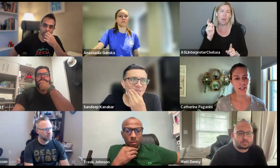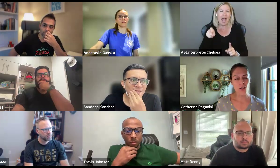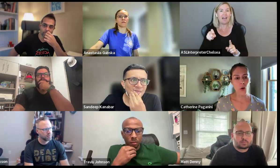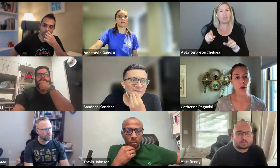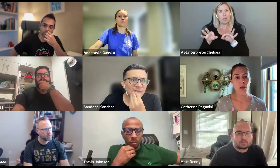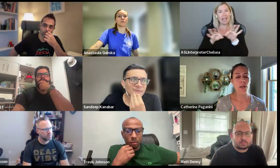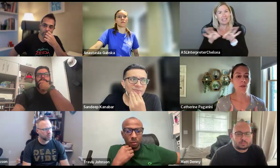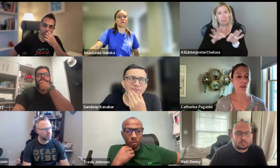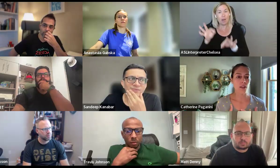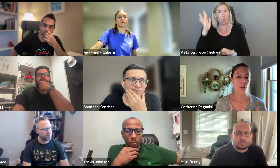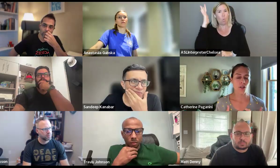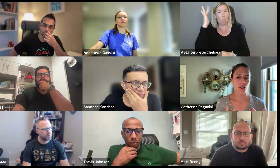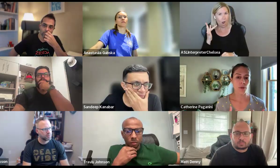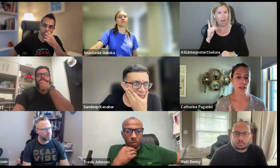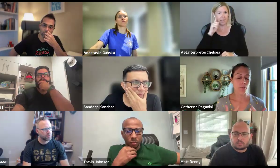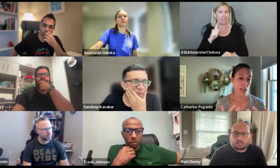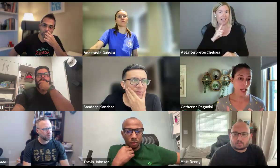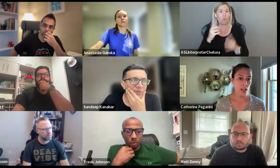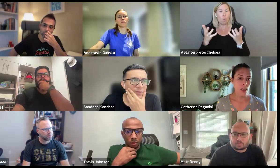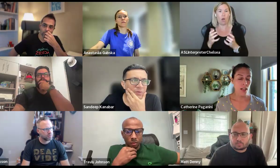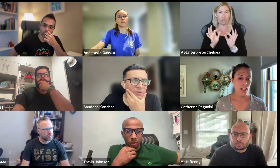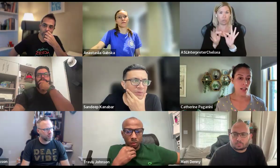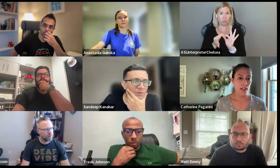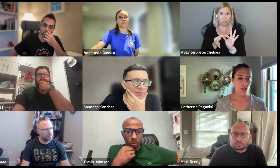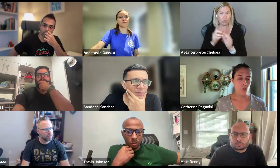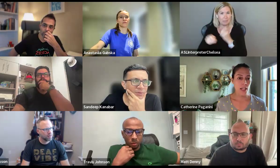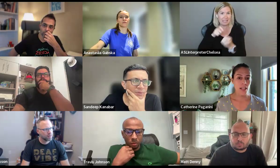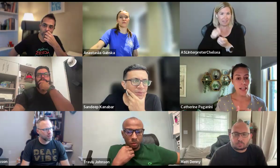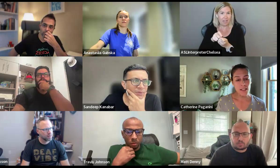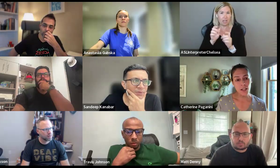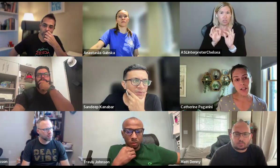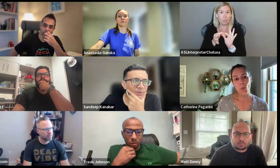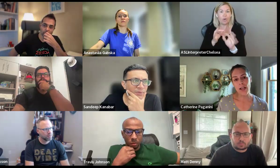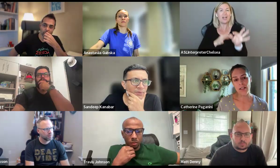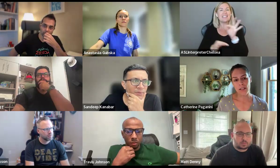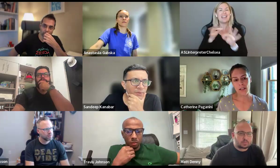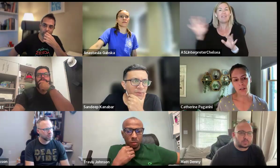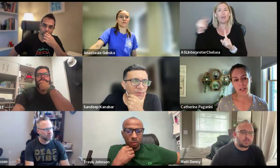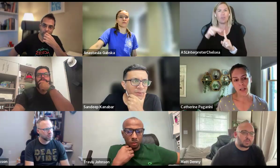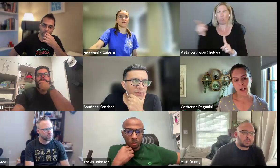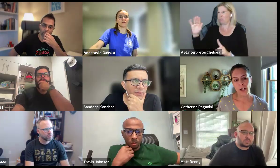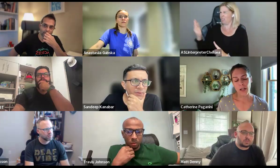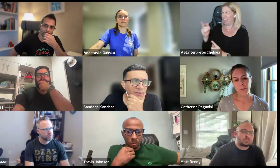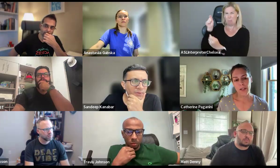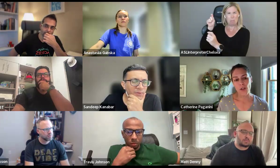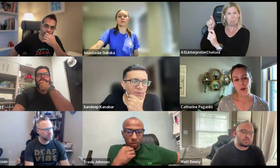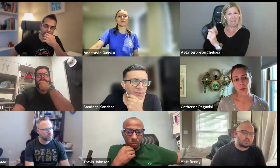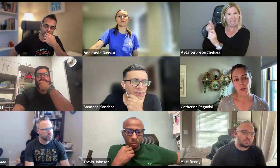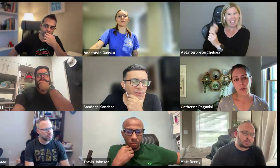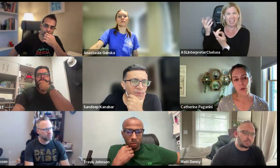reasoning, so people don't think you're just being picky. It's really necessary and why it's necessary. And so